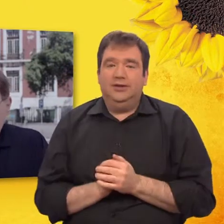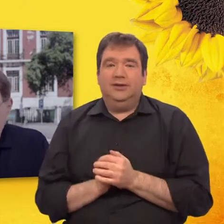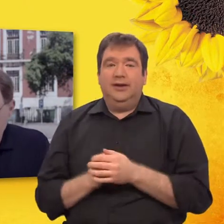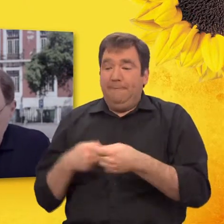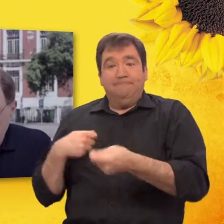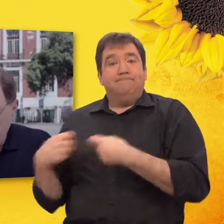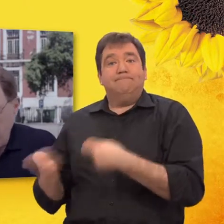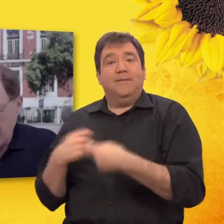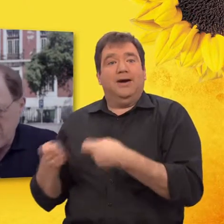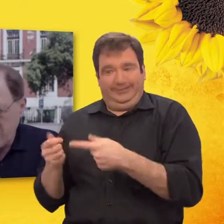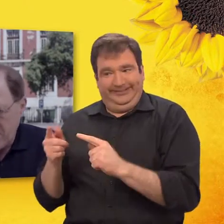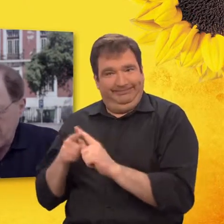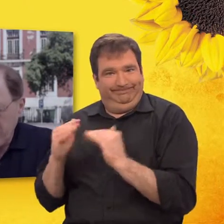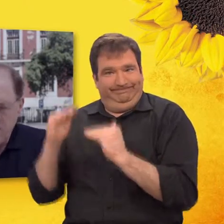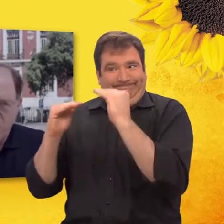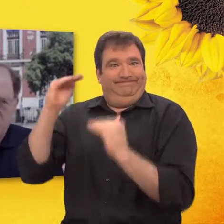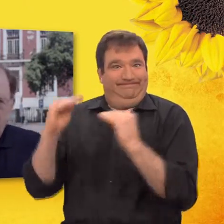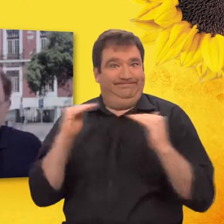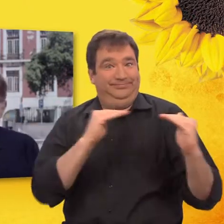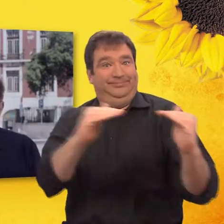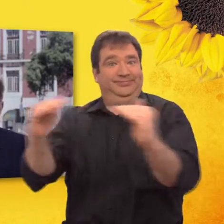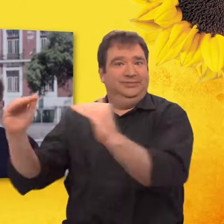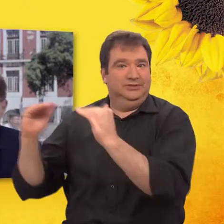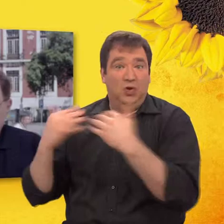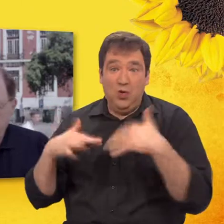and then you rely on the private markets to basically adjust.